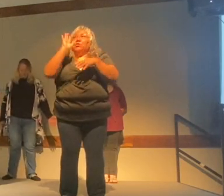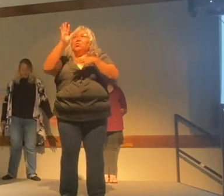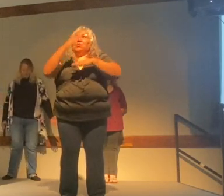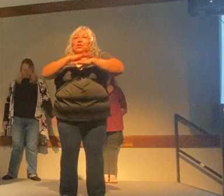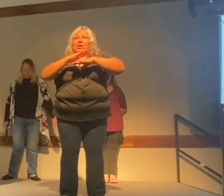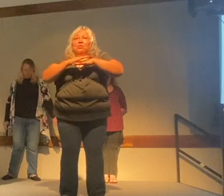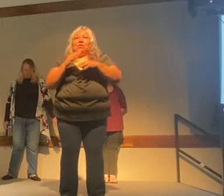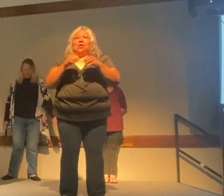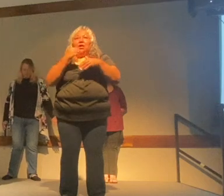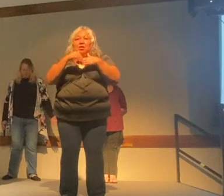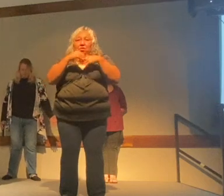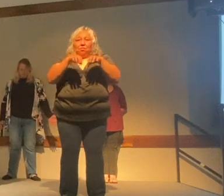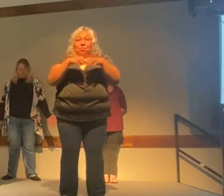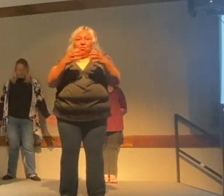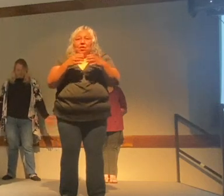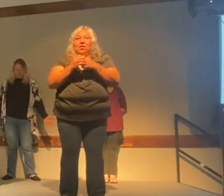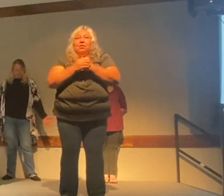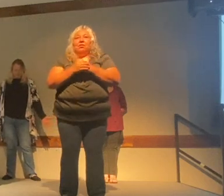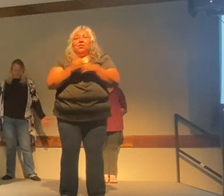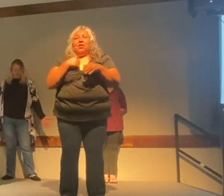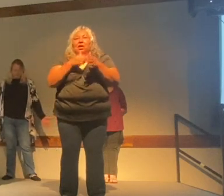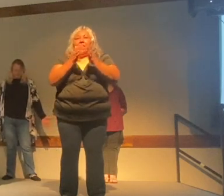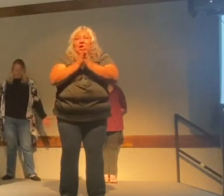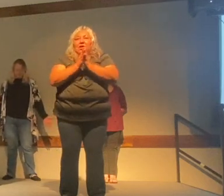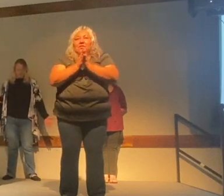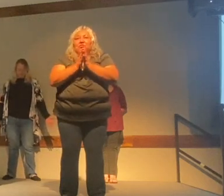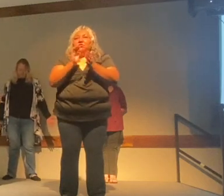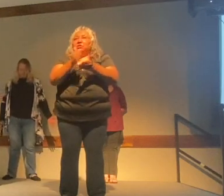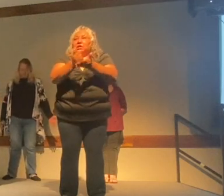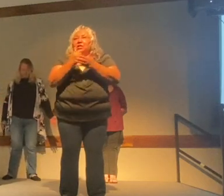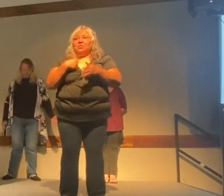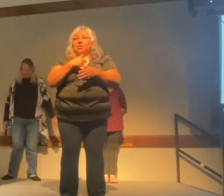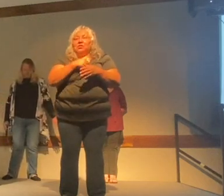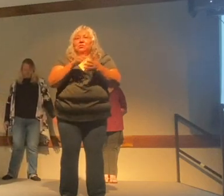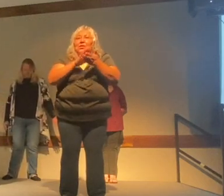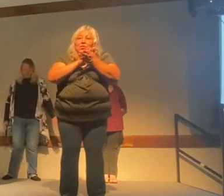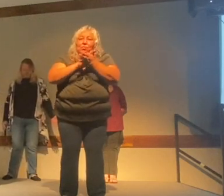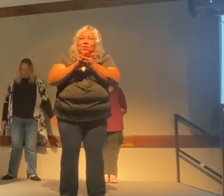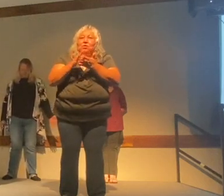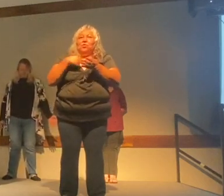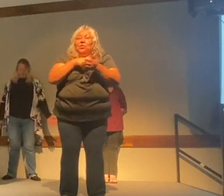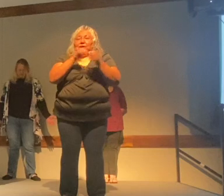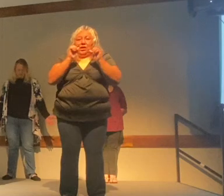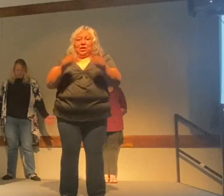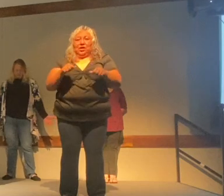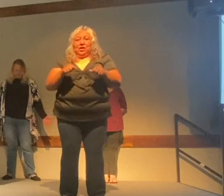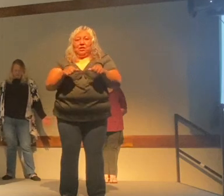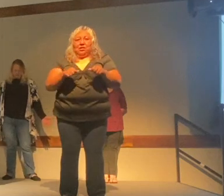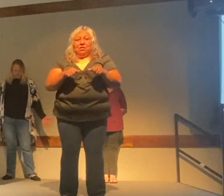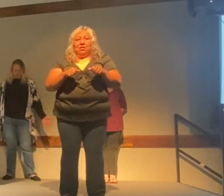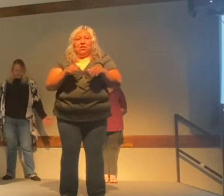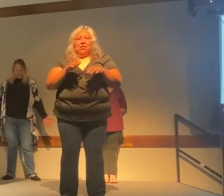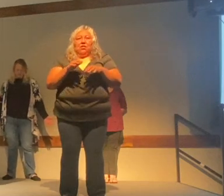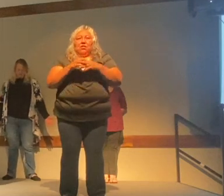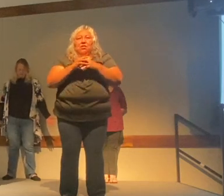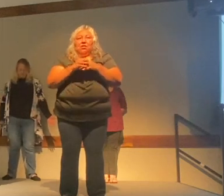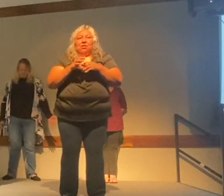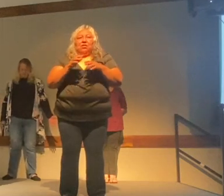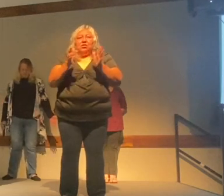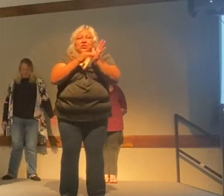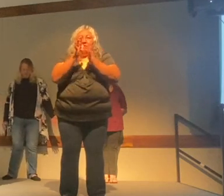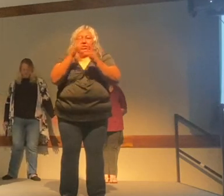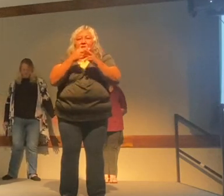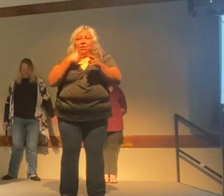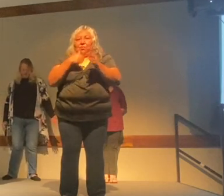break bread with you, Lord, I ask that you just help us to be as pure as we can on this side. In Jesus' name I